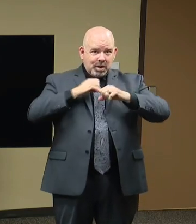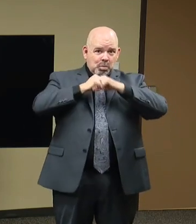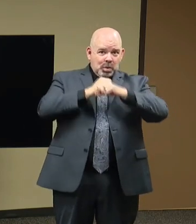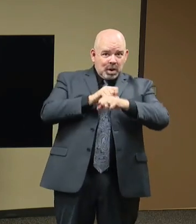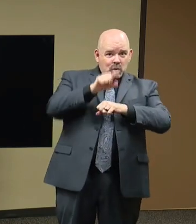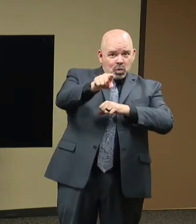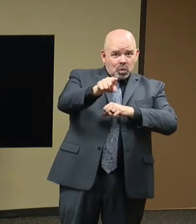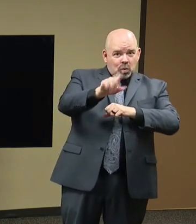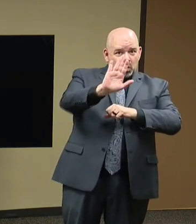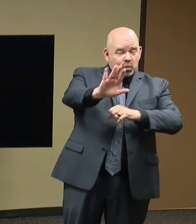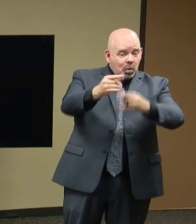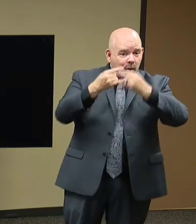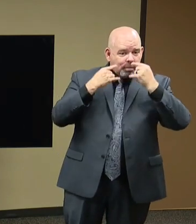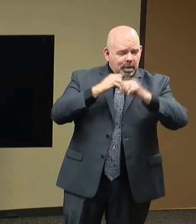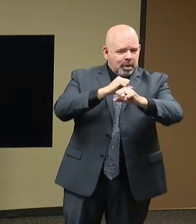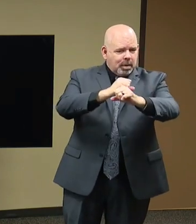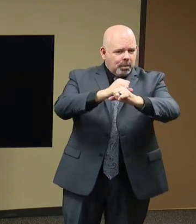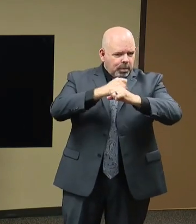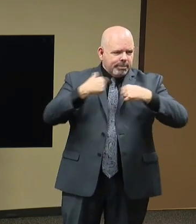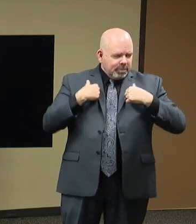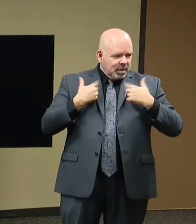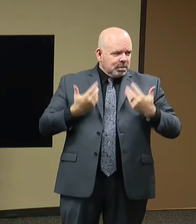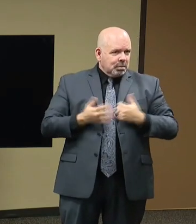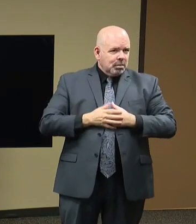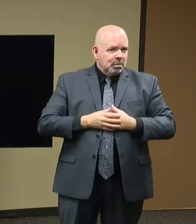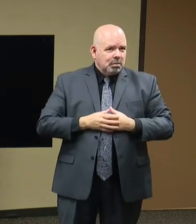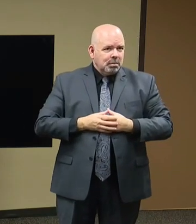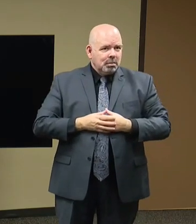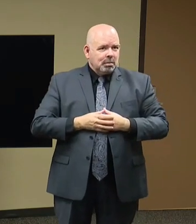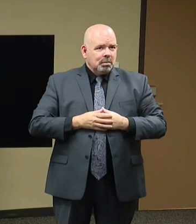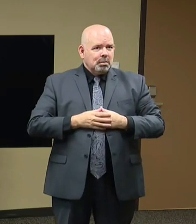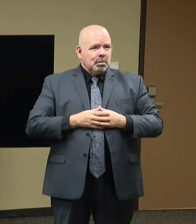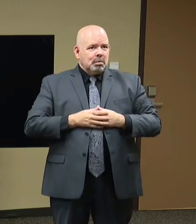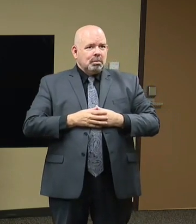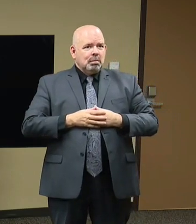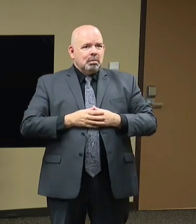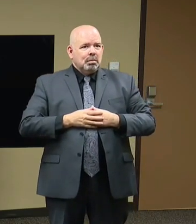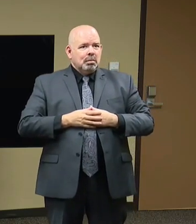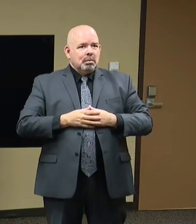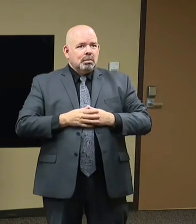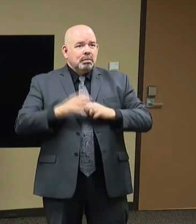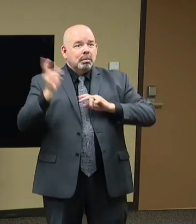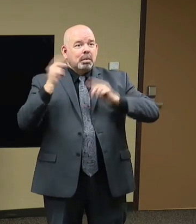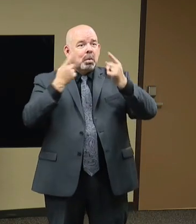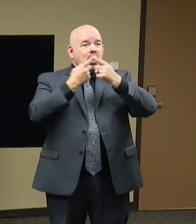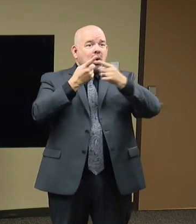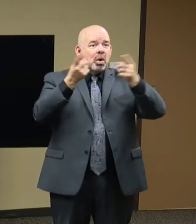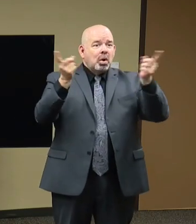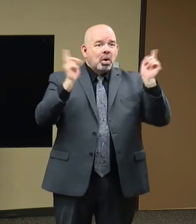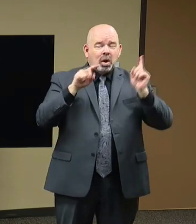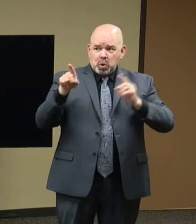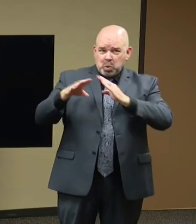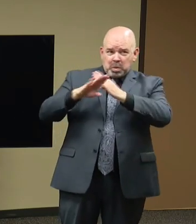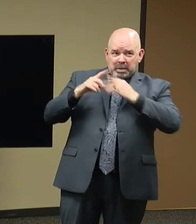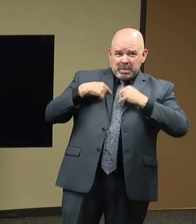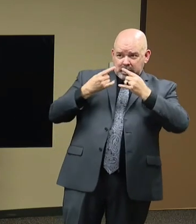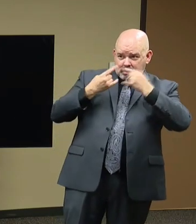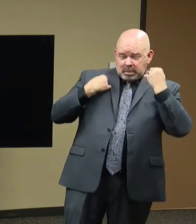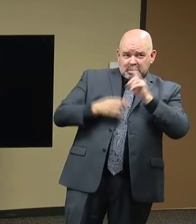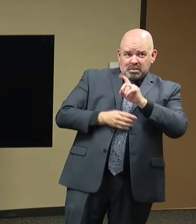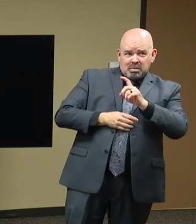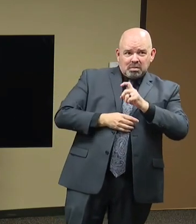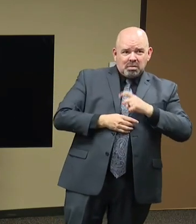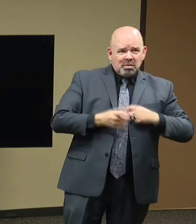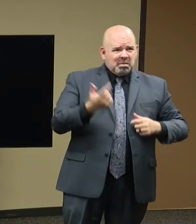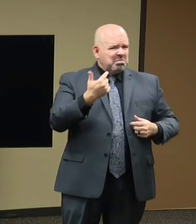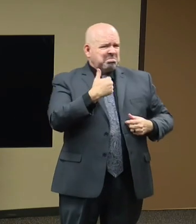those people who won't wear a mask, they're saying, thanks for protecting me, but I don't really care about you. And there's enough of those